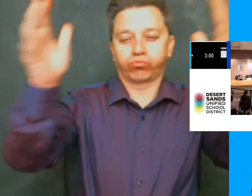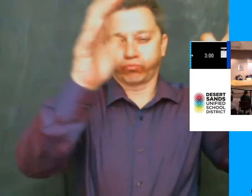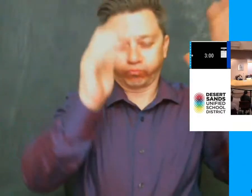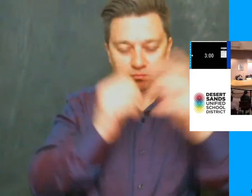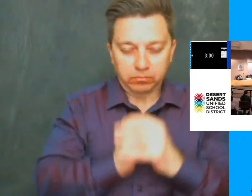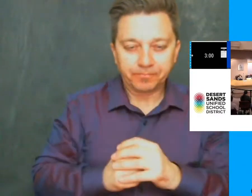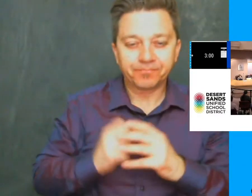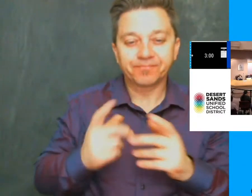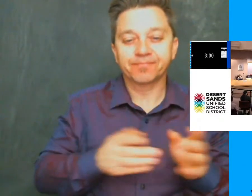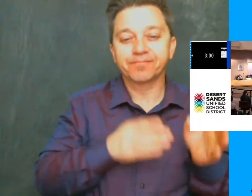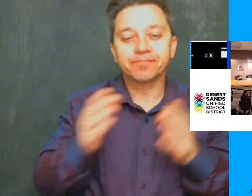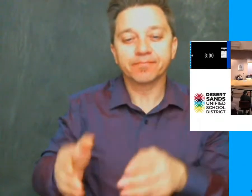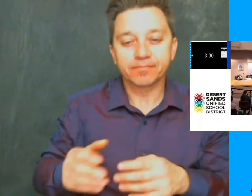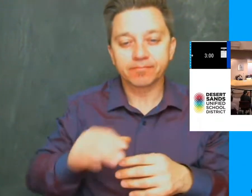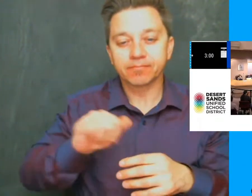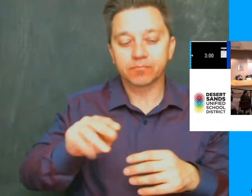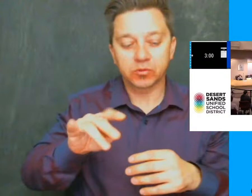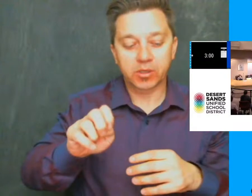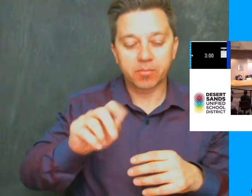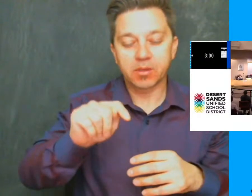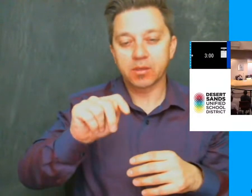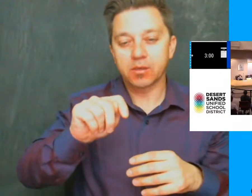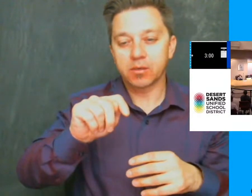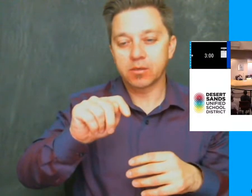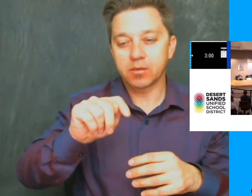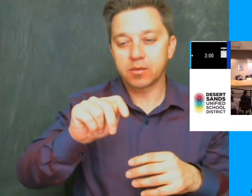Next is Jamie Tarasco.